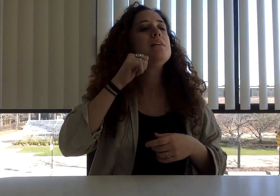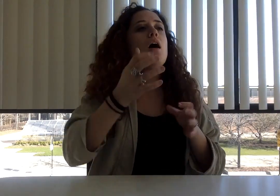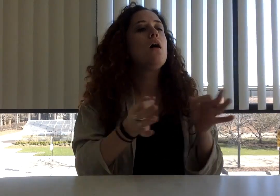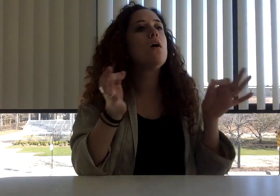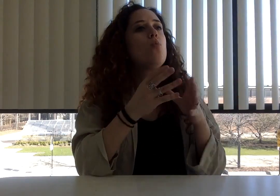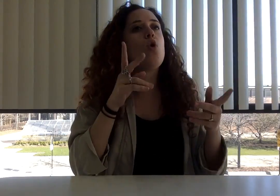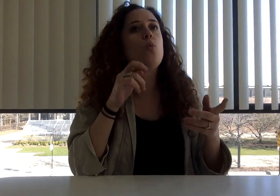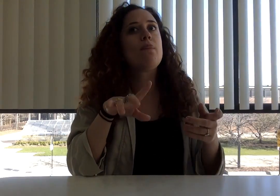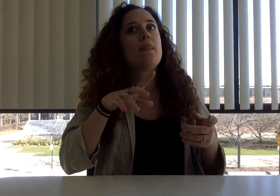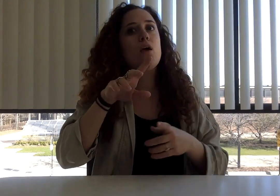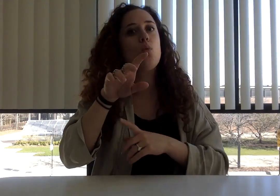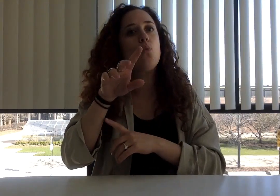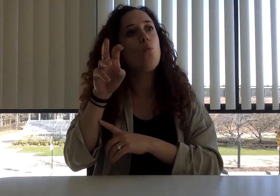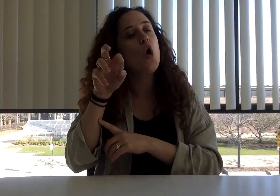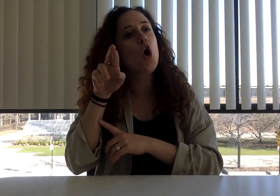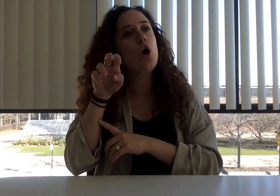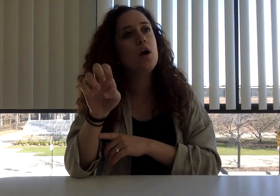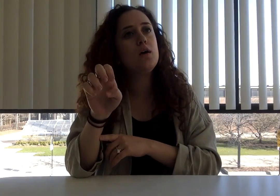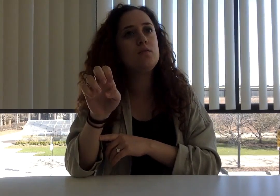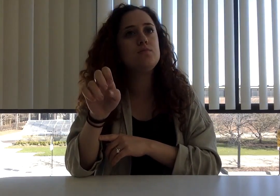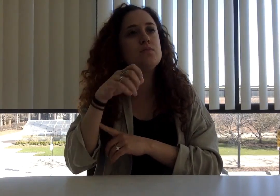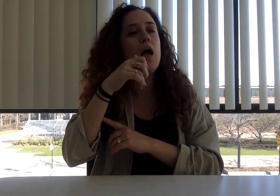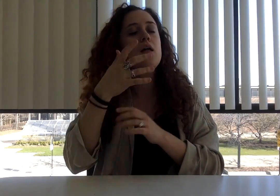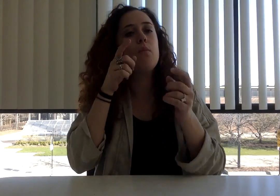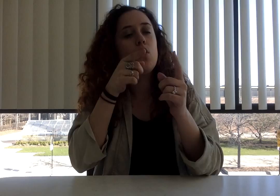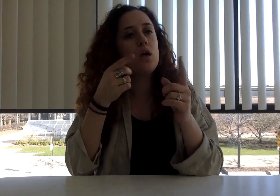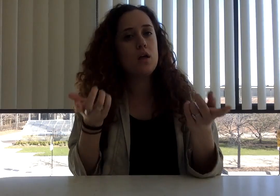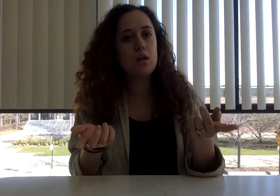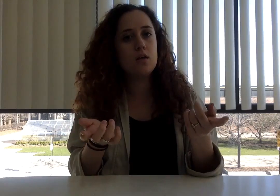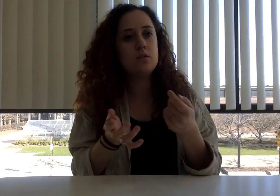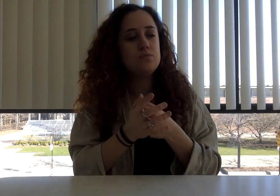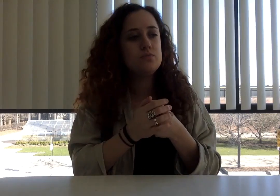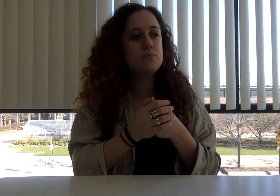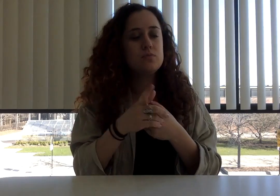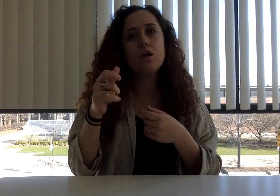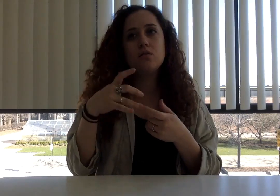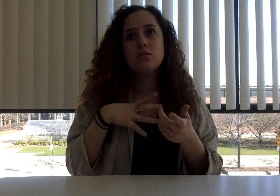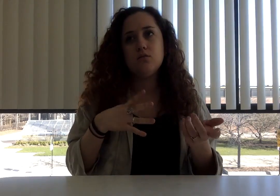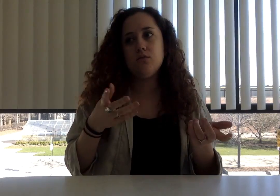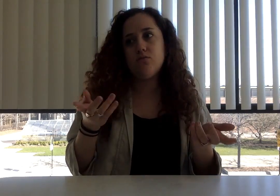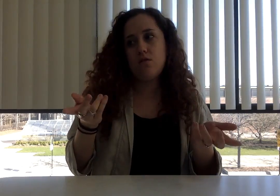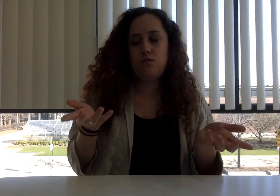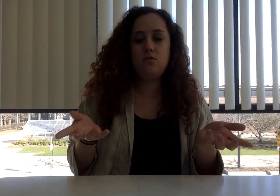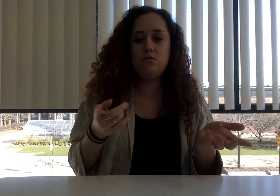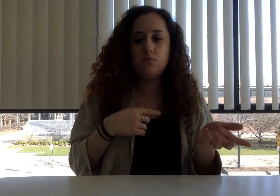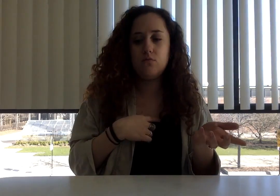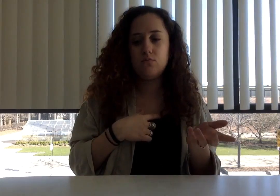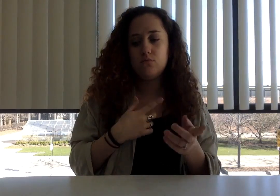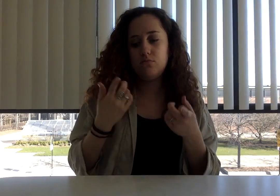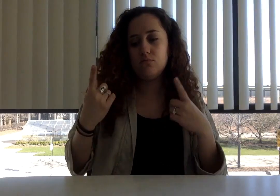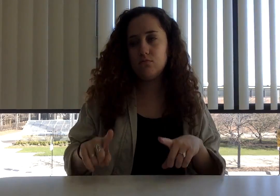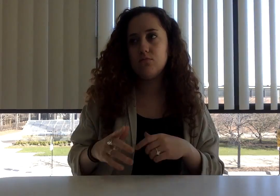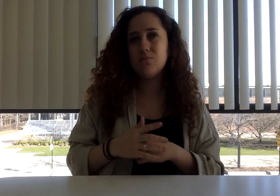you None grabbed of that us were circle. I'm not prepared gonna lie. I don't know you did. I don't. But that's. It's fine. Like it is what it is. And that was, as I said, this is one of the things that we didn't